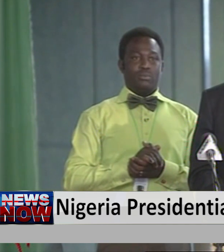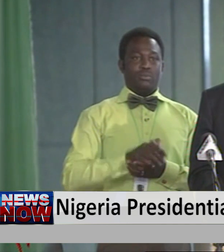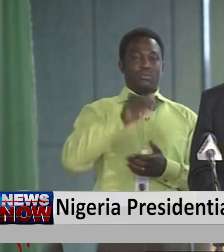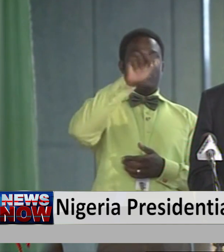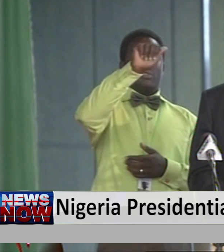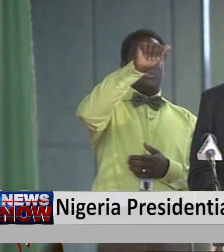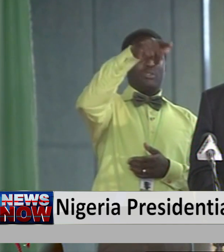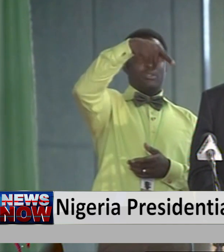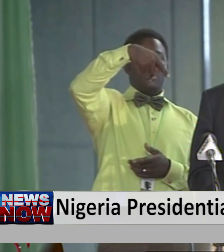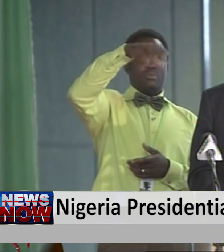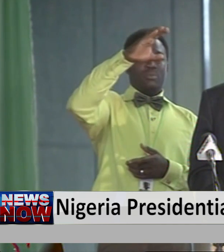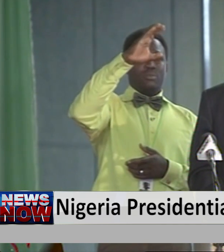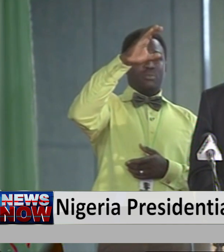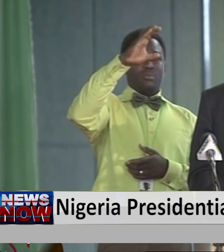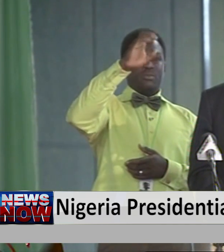APC